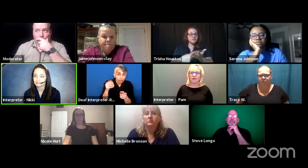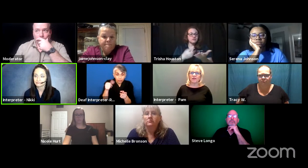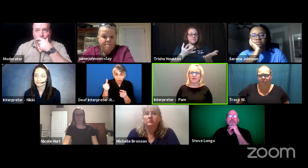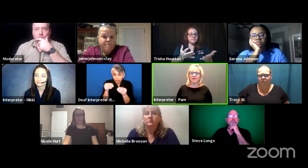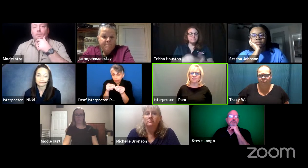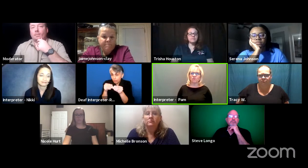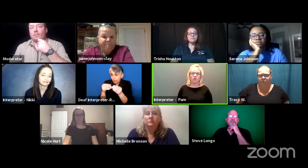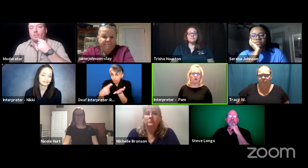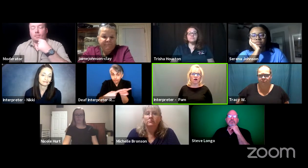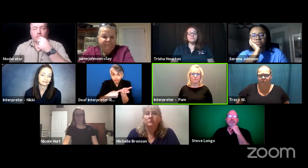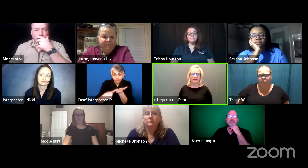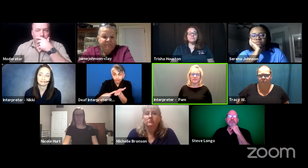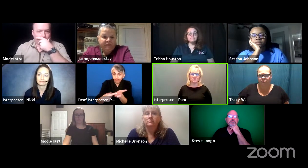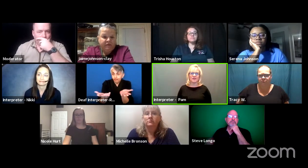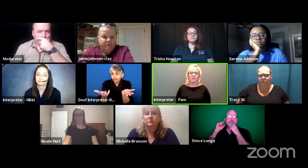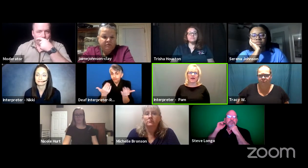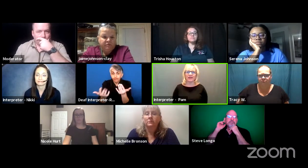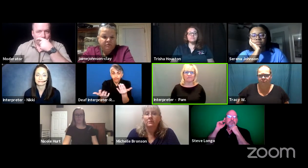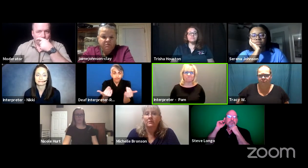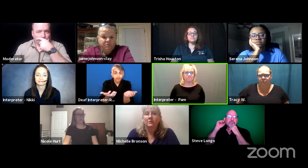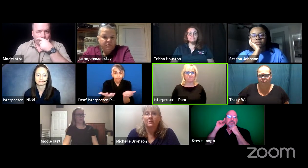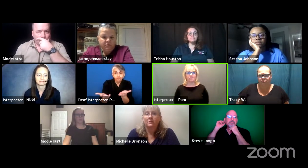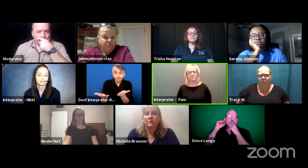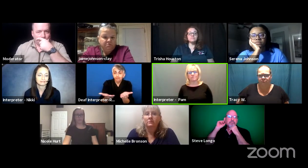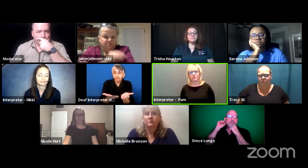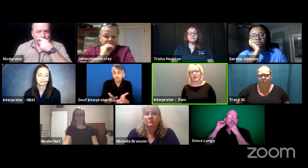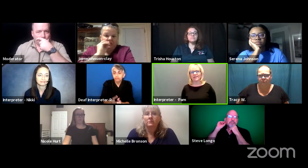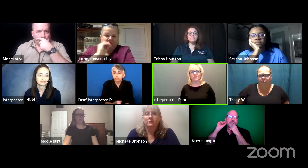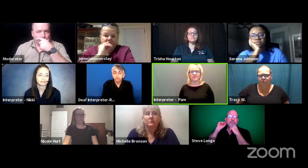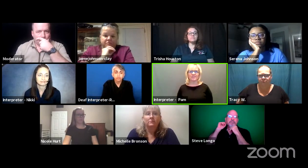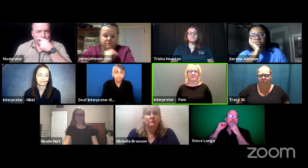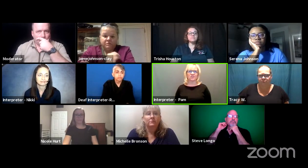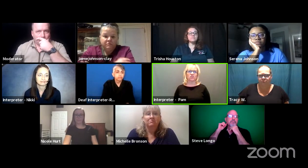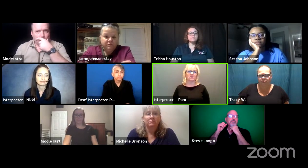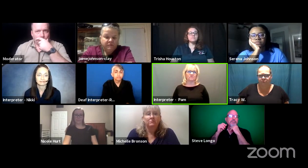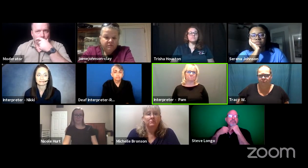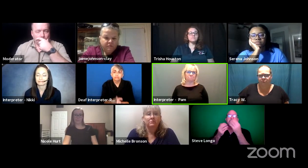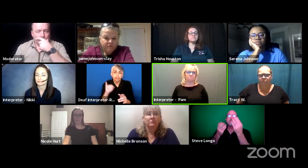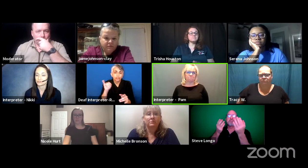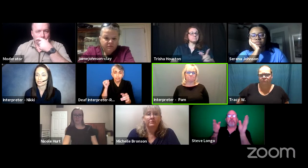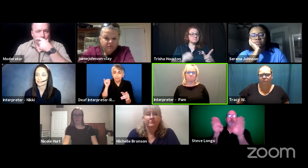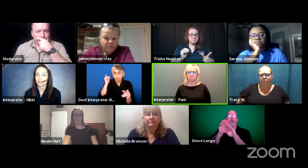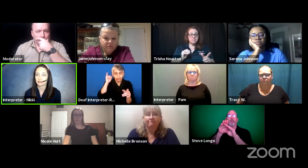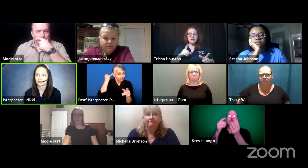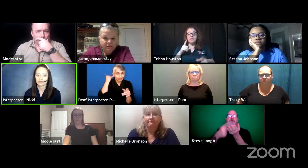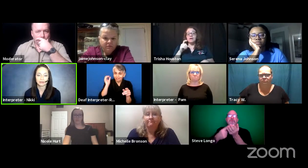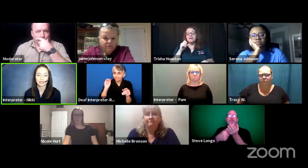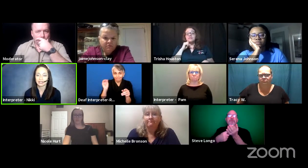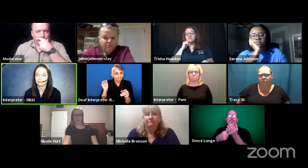Any additional comments, feedback to add to the discussion? Jamie saying none from me.